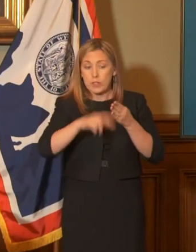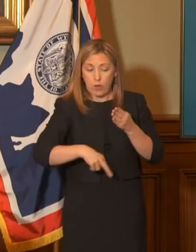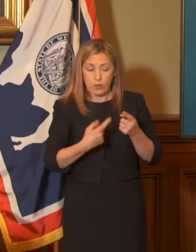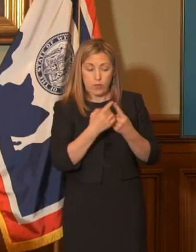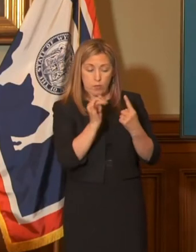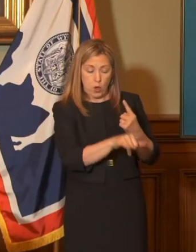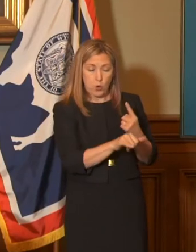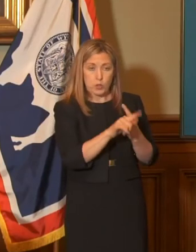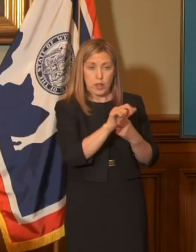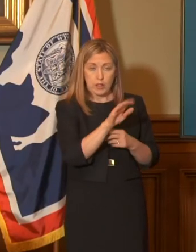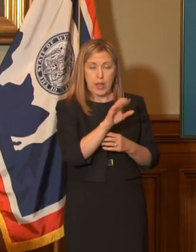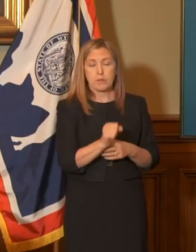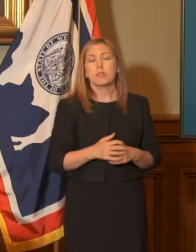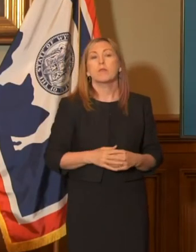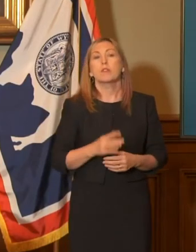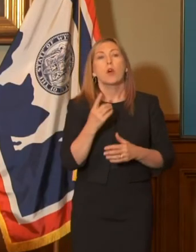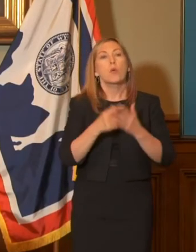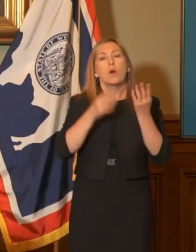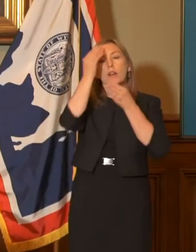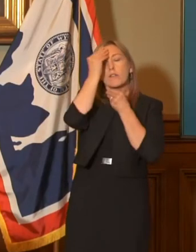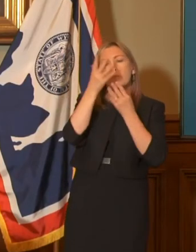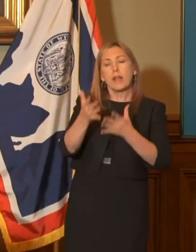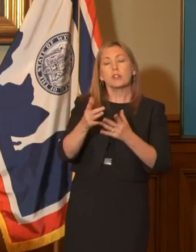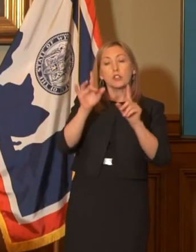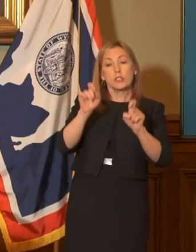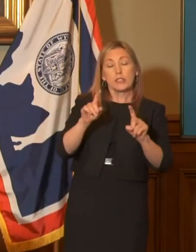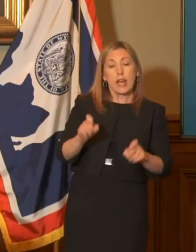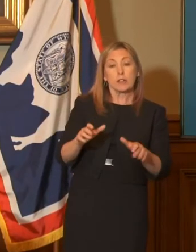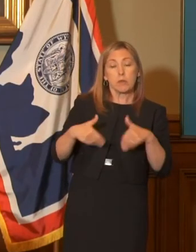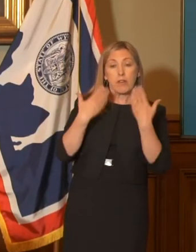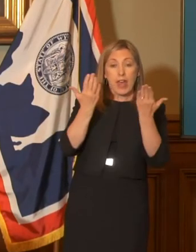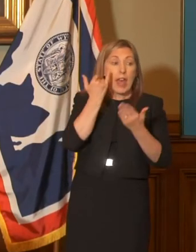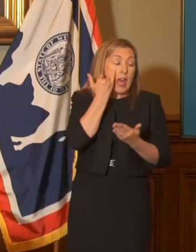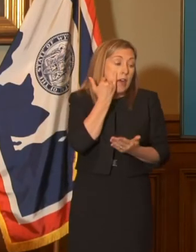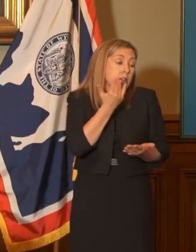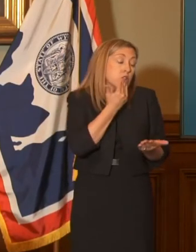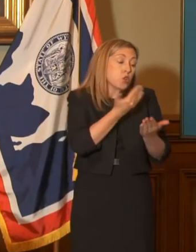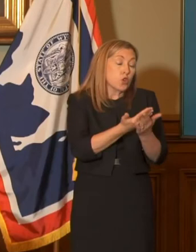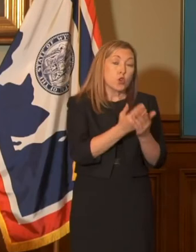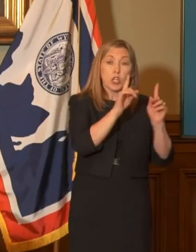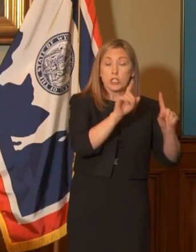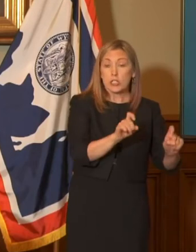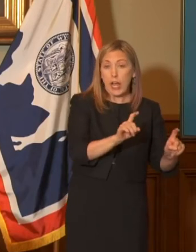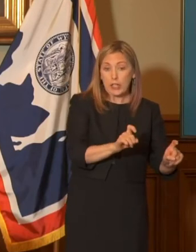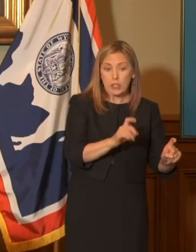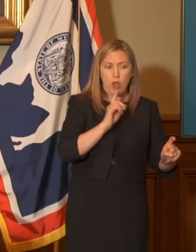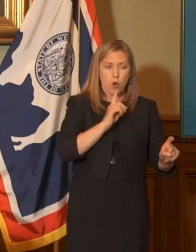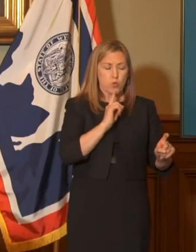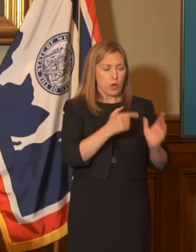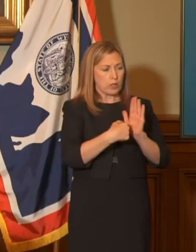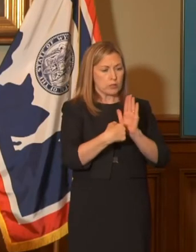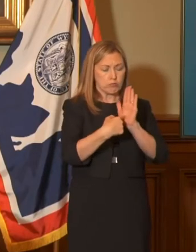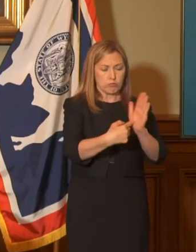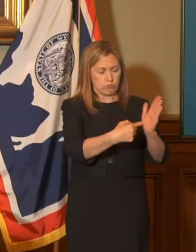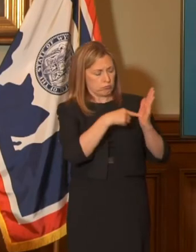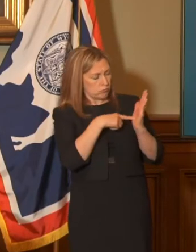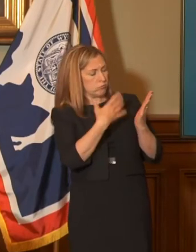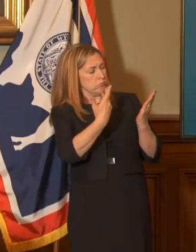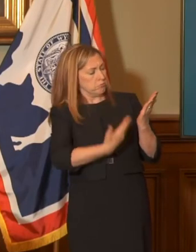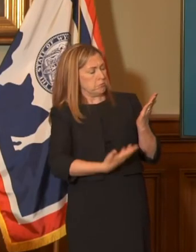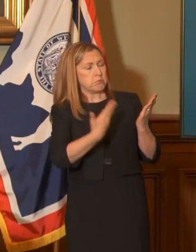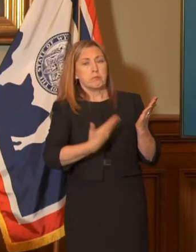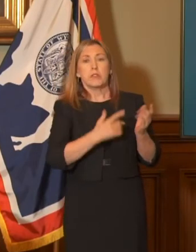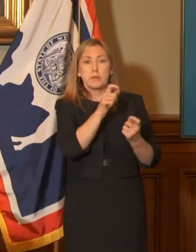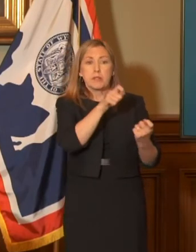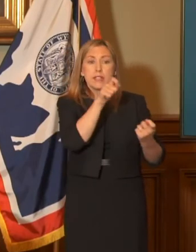information do the tests provide? It does depend on if it's a good test, if it's a test that really tells us that we may have